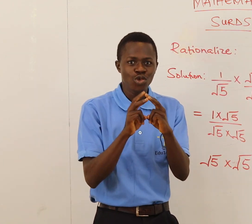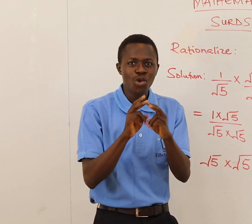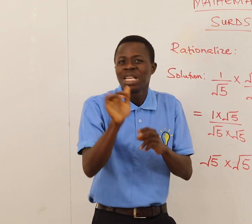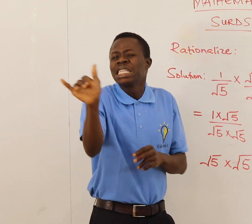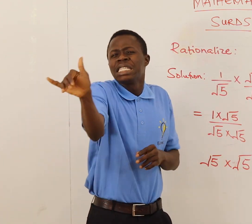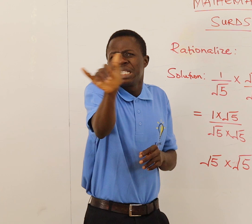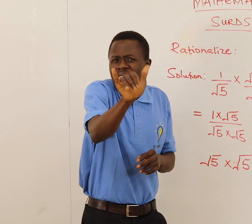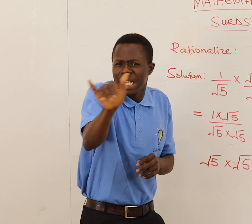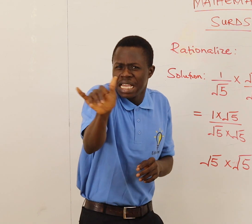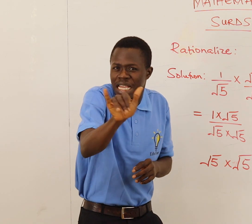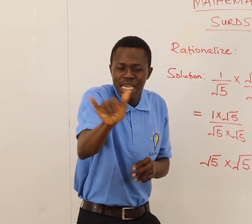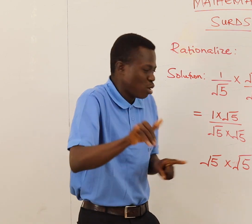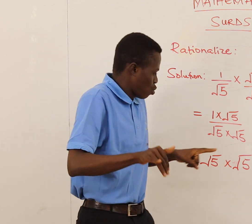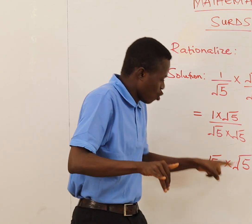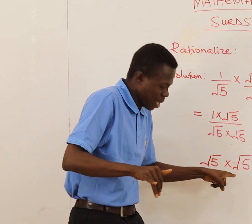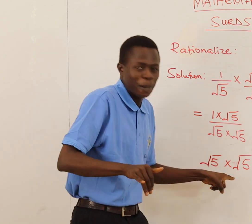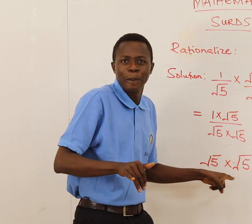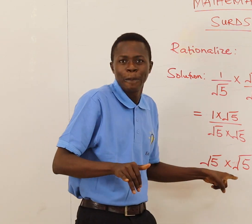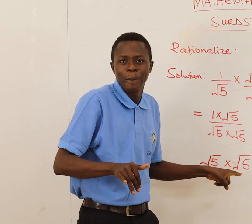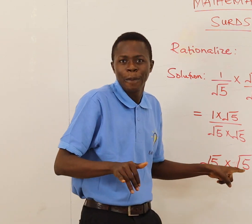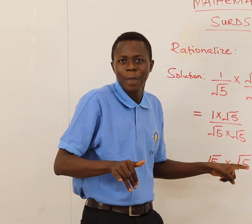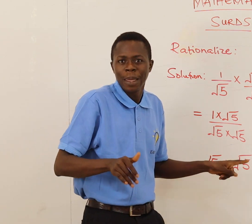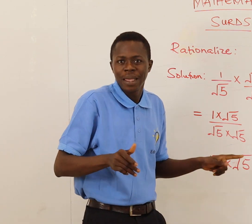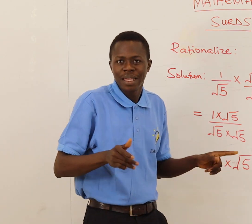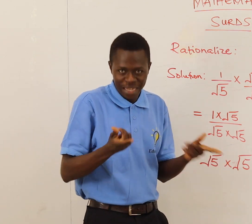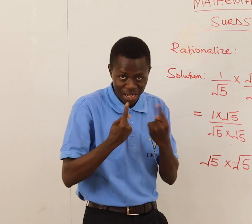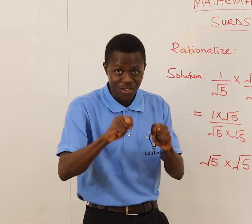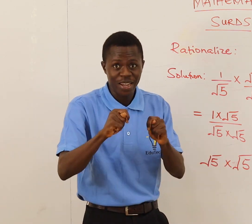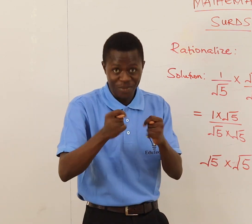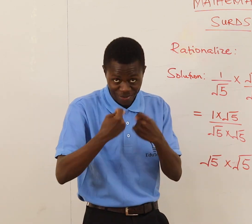That is right. 4 raised to the power 2. So in a similar manner,